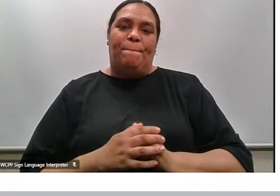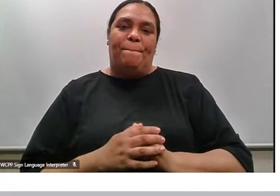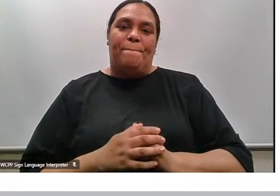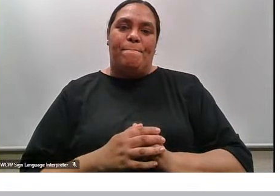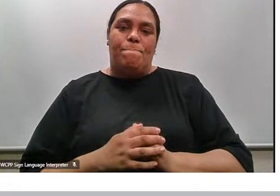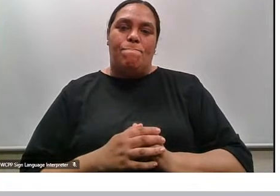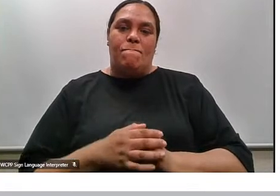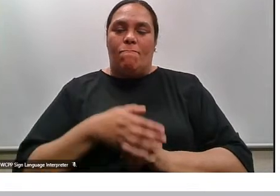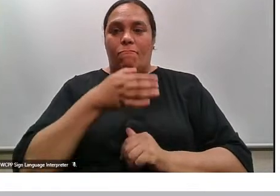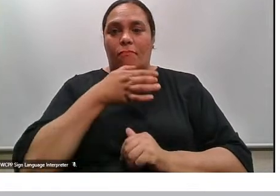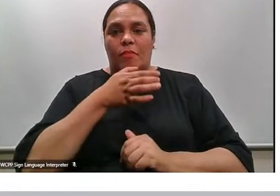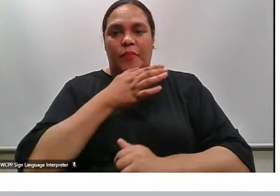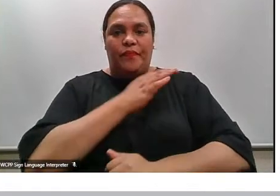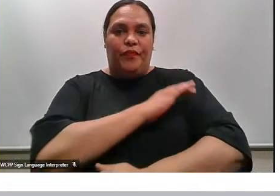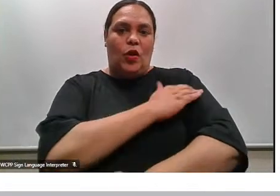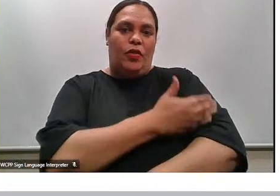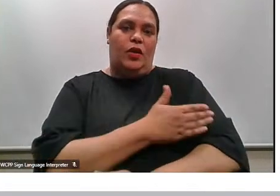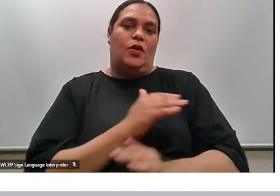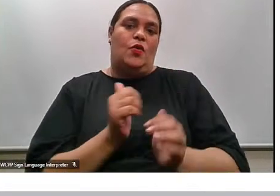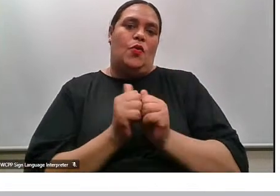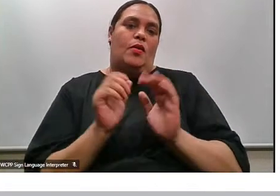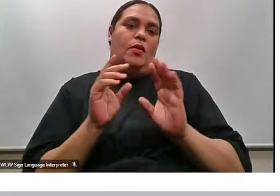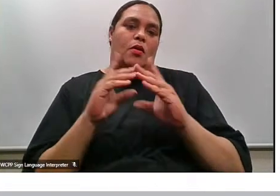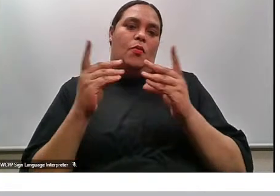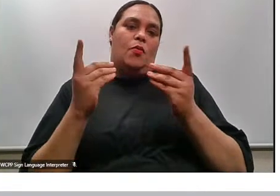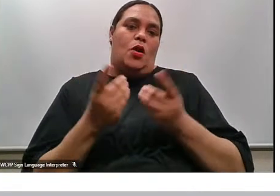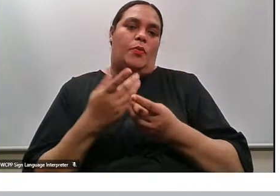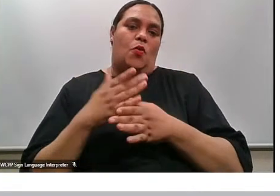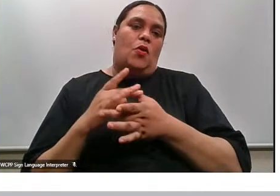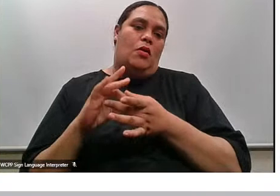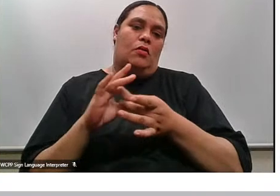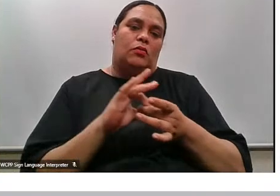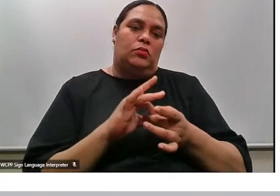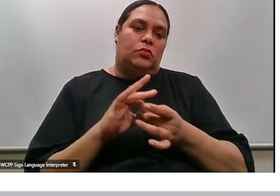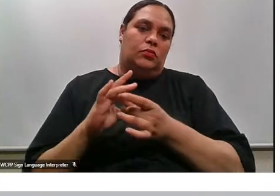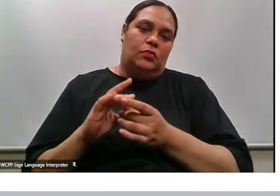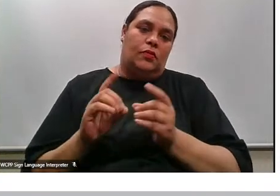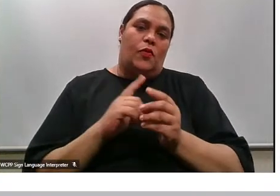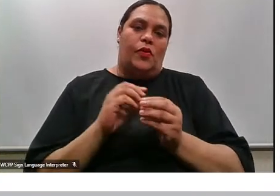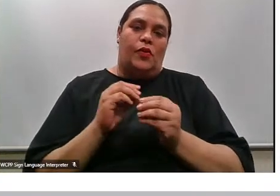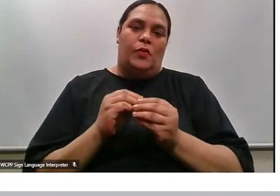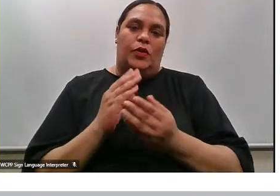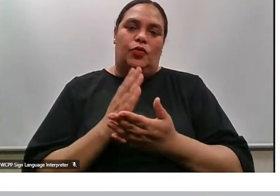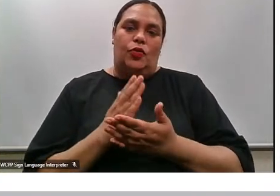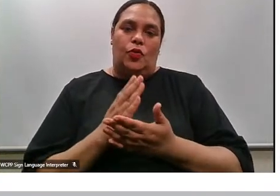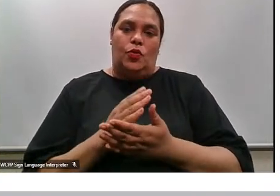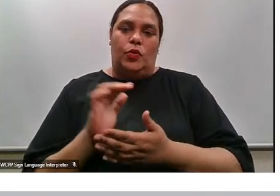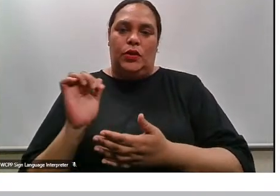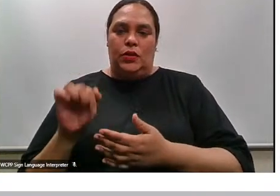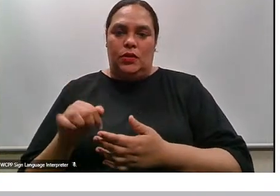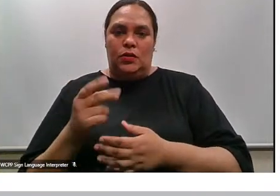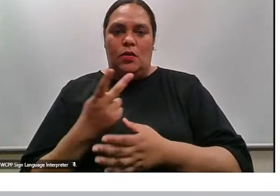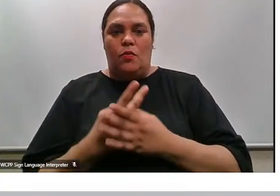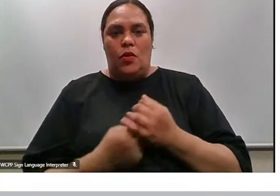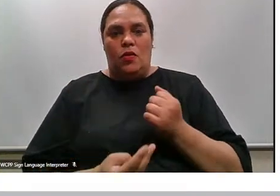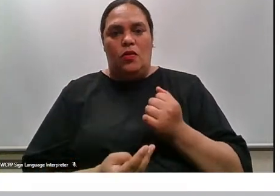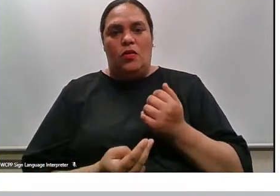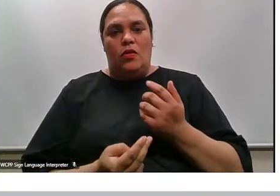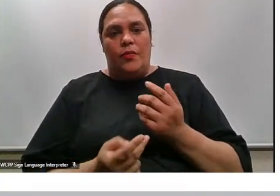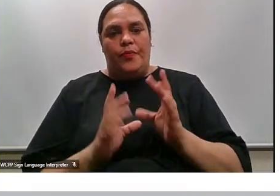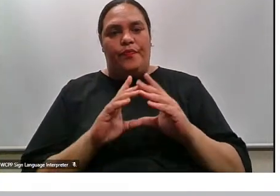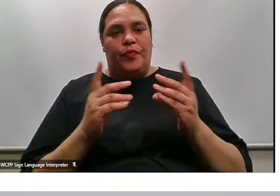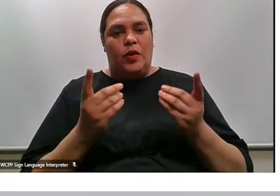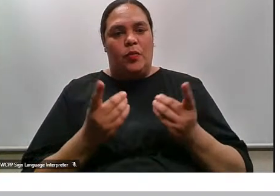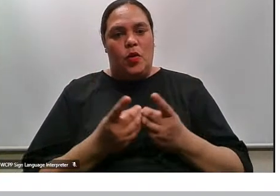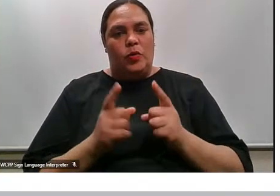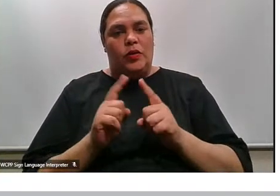the Liquor Authority, together with the department, working hand in hand to ensure that, yes, both the department